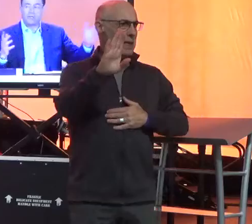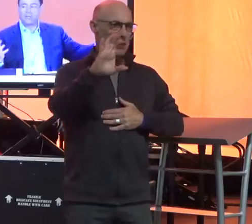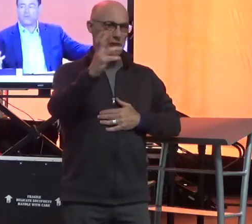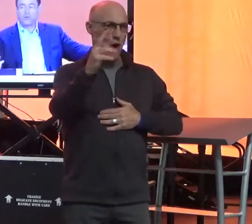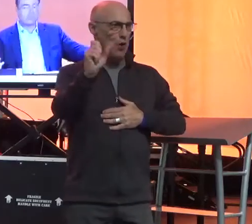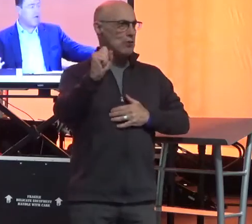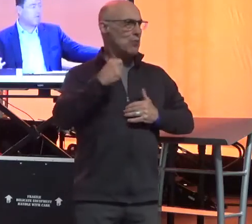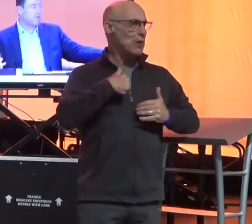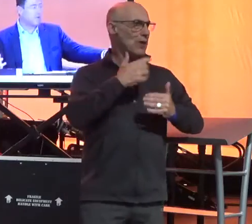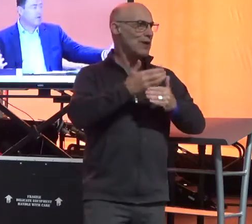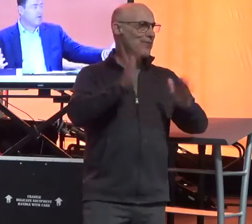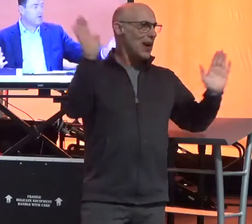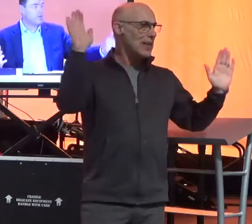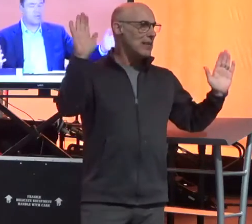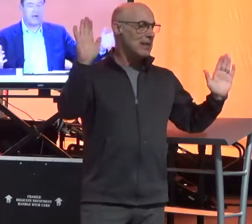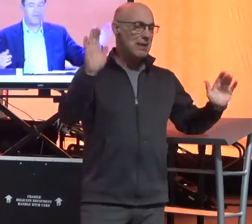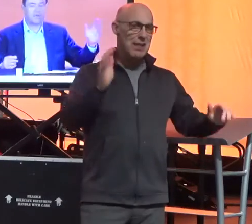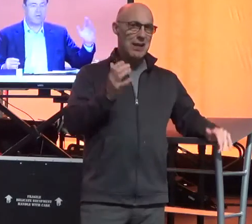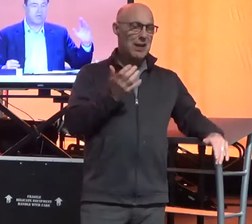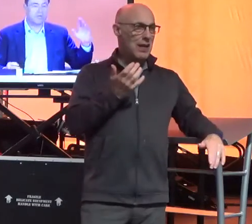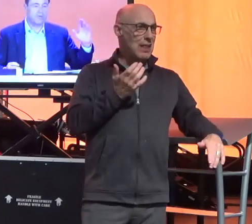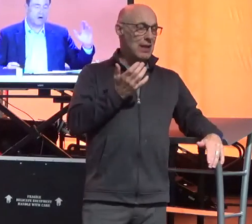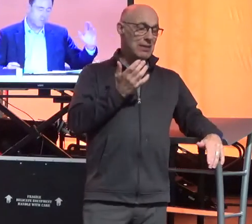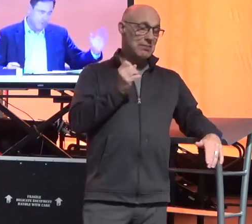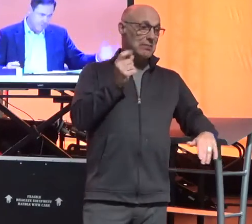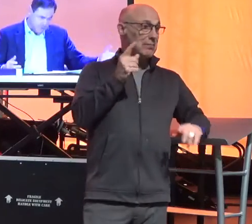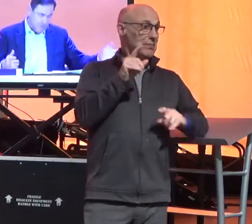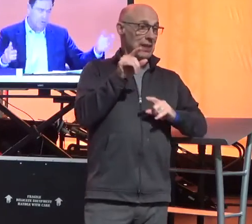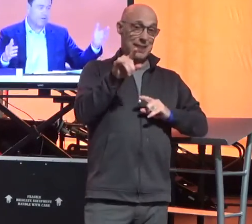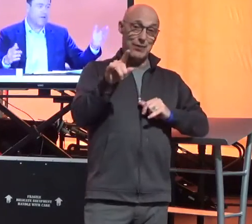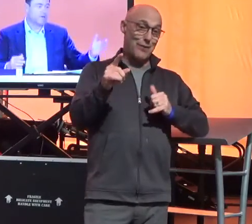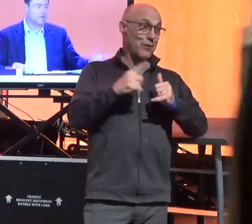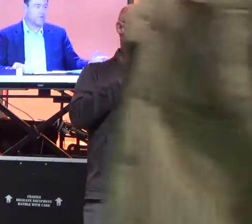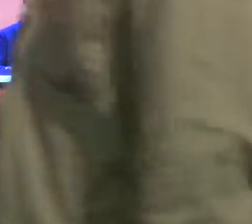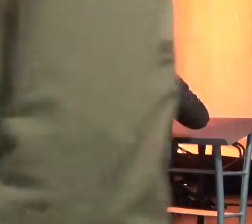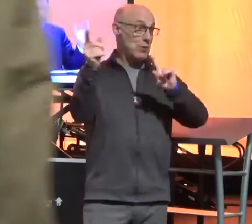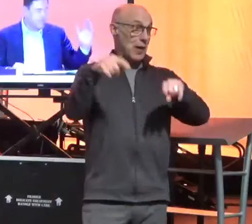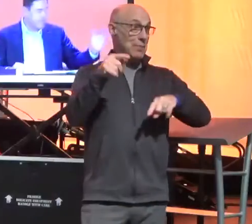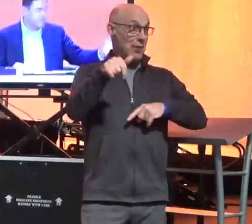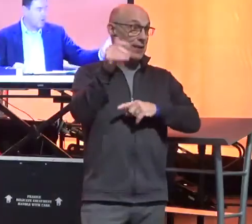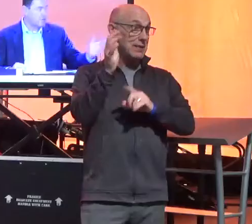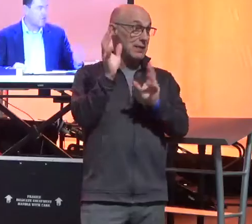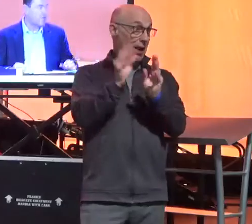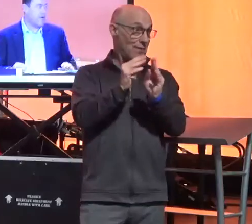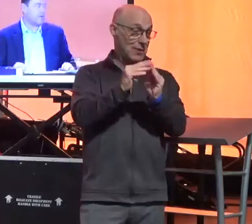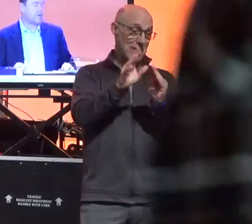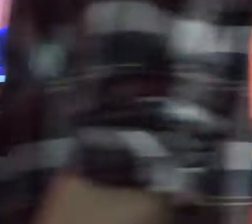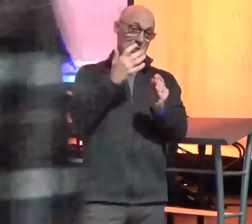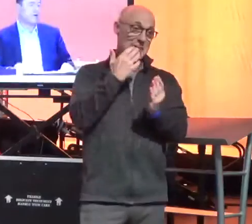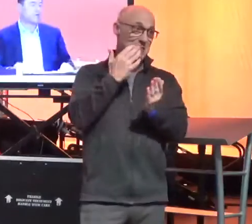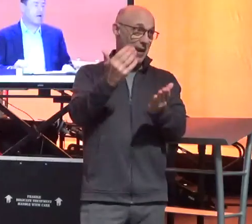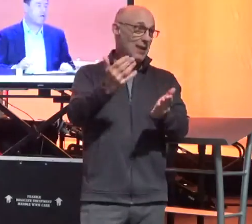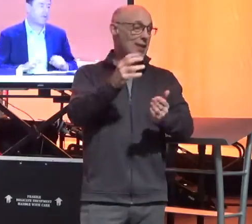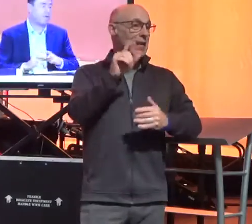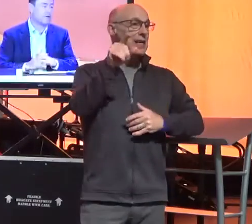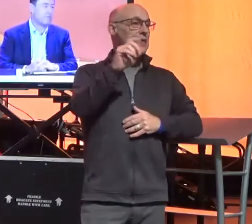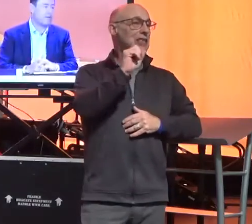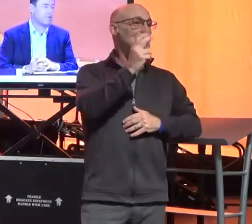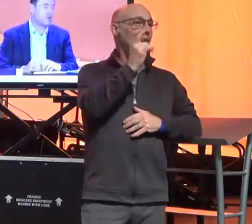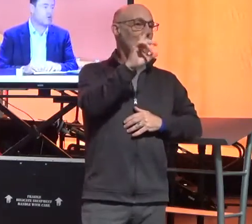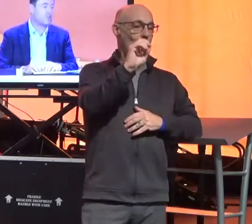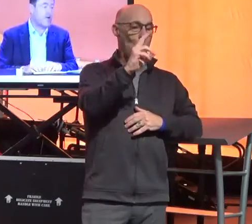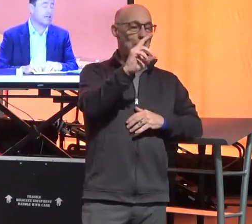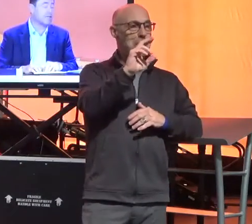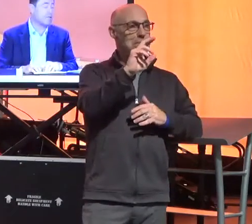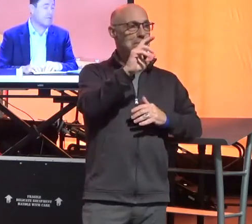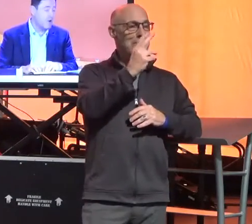because it's your first time here at this conference, I should just start this year. You just say this is HB Charles Jr., pastor of the Shiloh Metropolitan Baptist